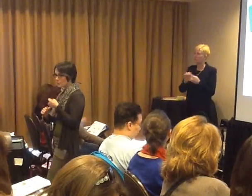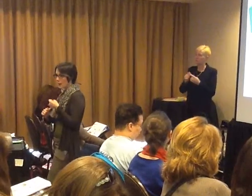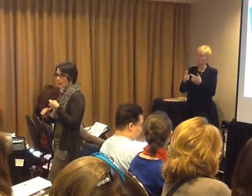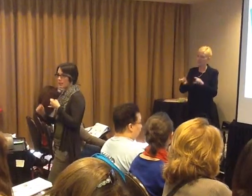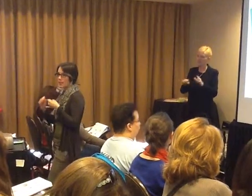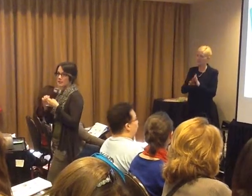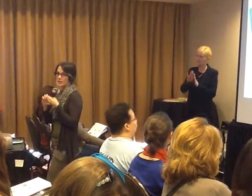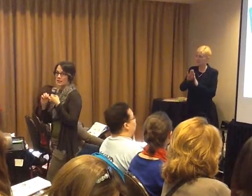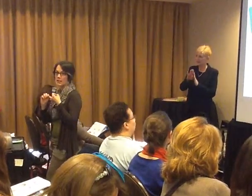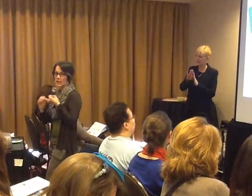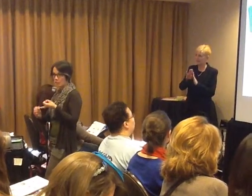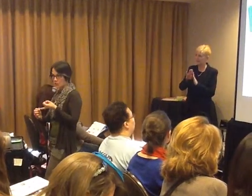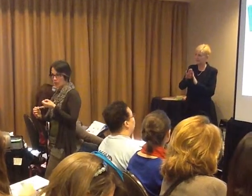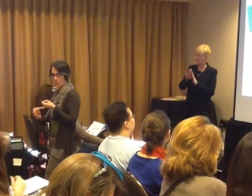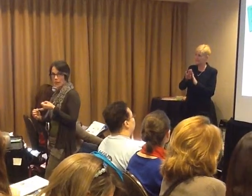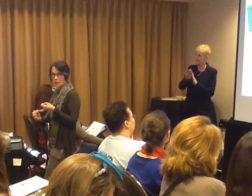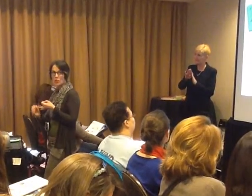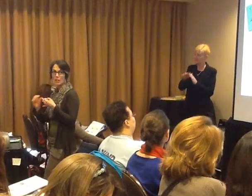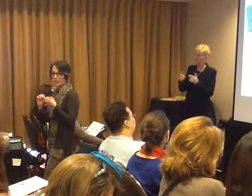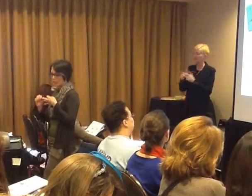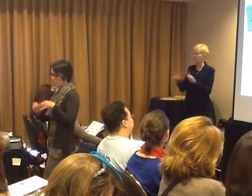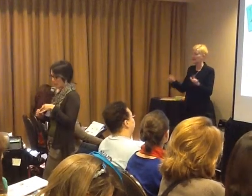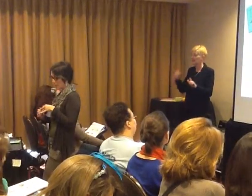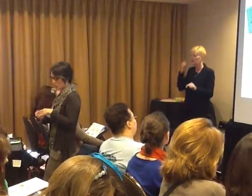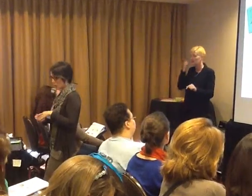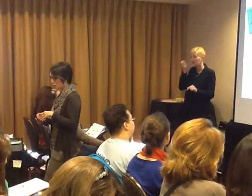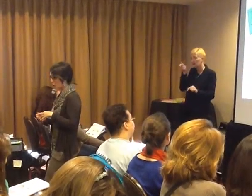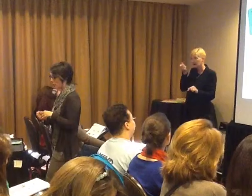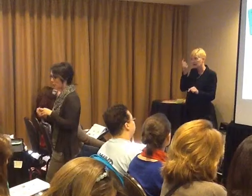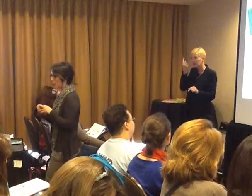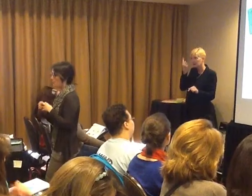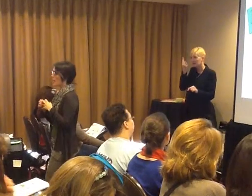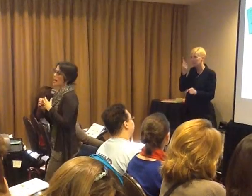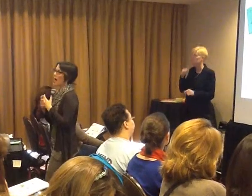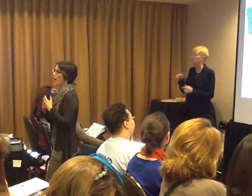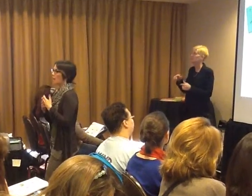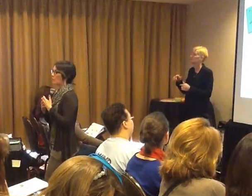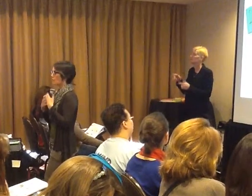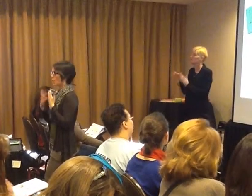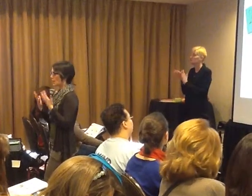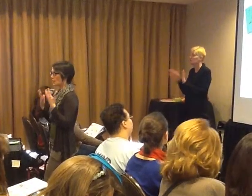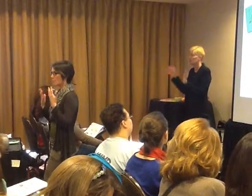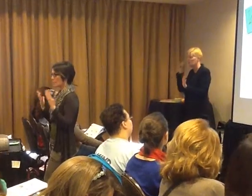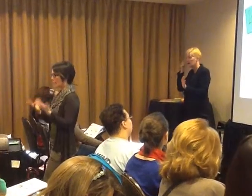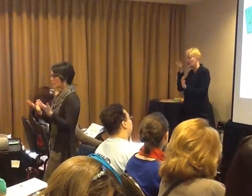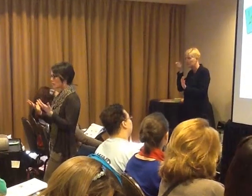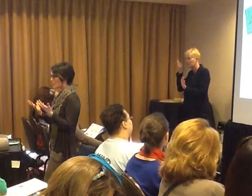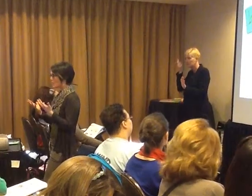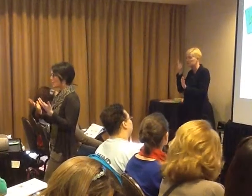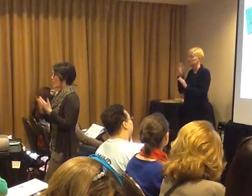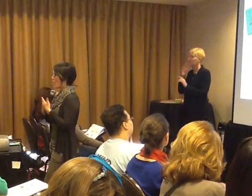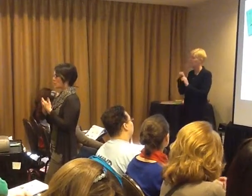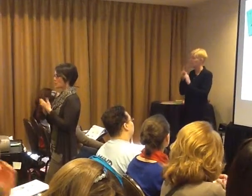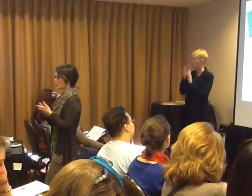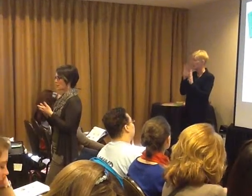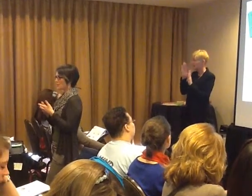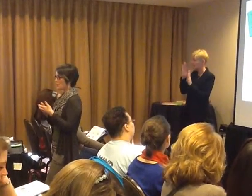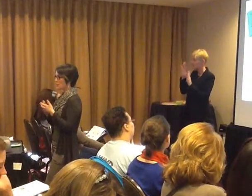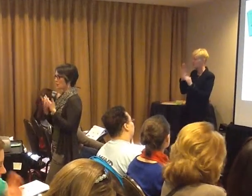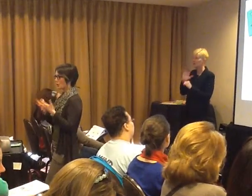language development, language comprehension, comprehension in general. When we're talking about attention,